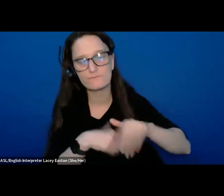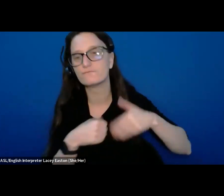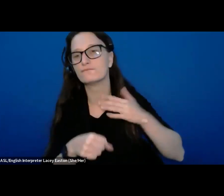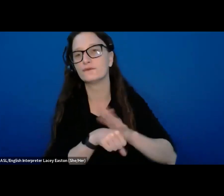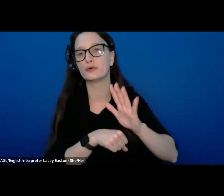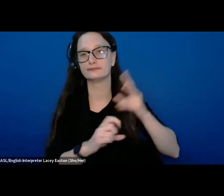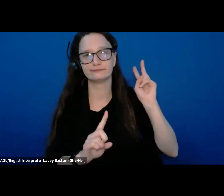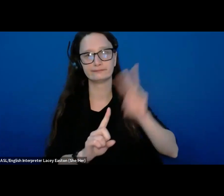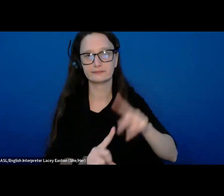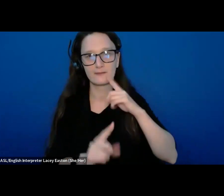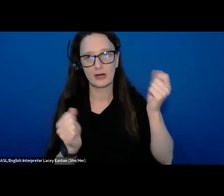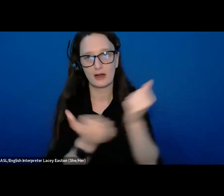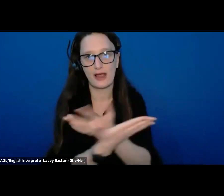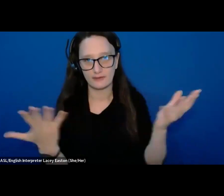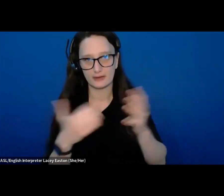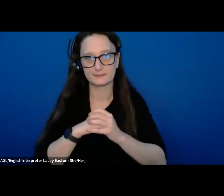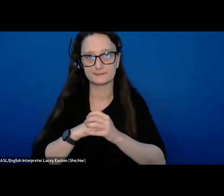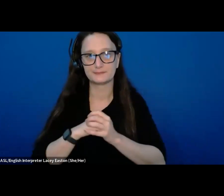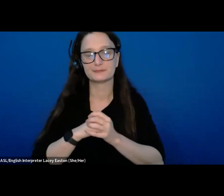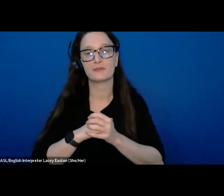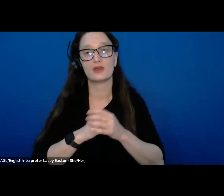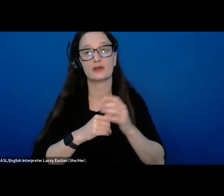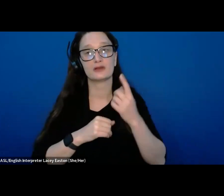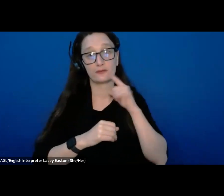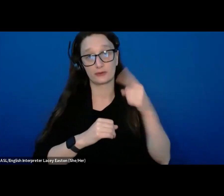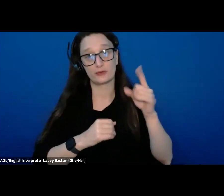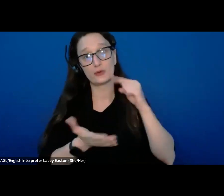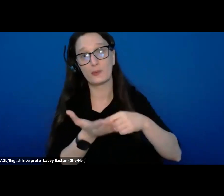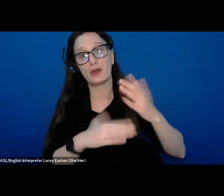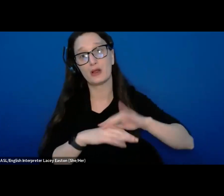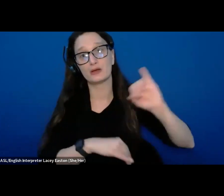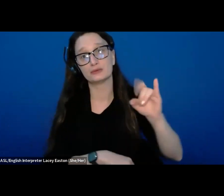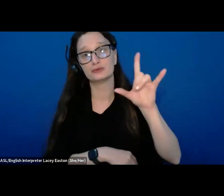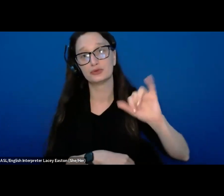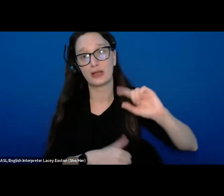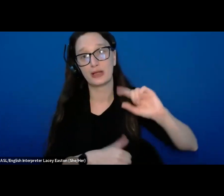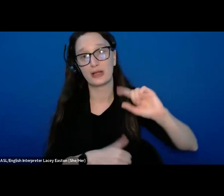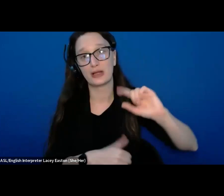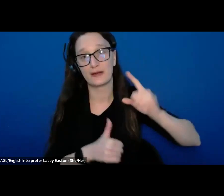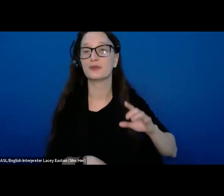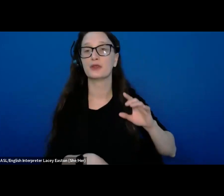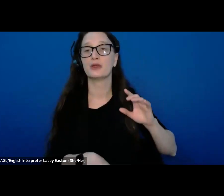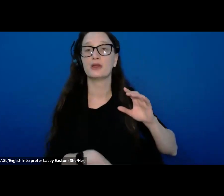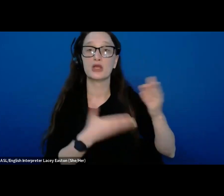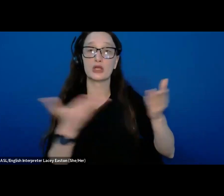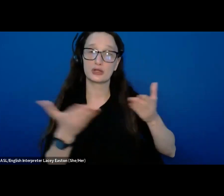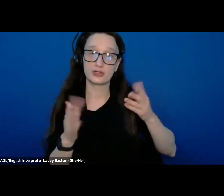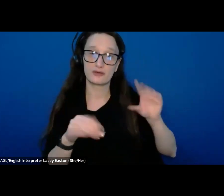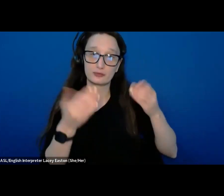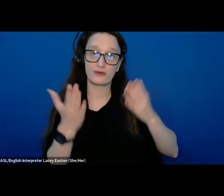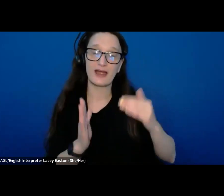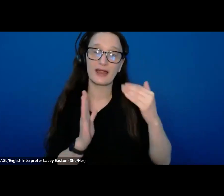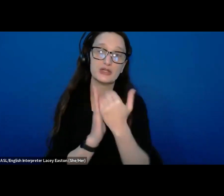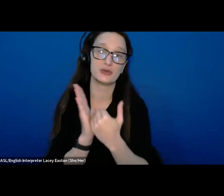you guys would all bill on July 1. The service provider directory, which we heard was going to be part of the